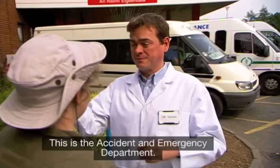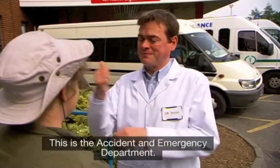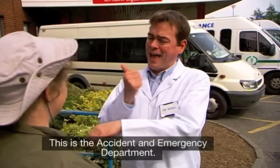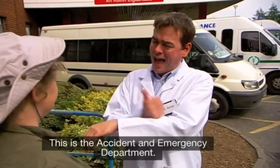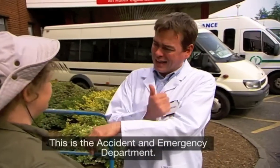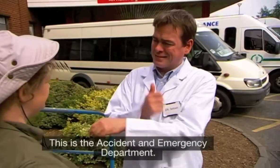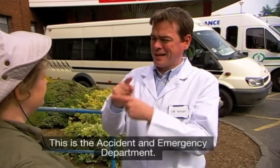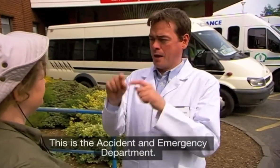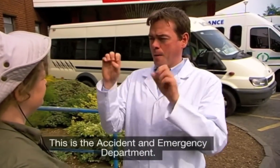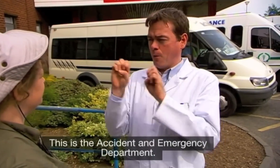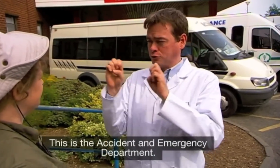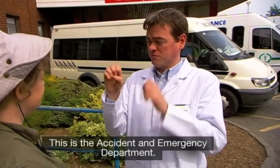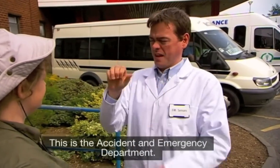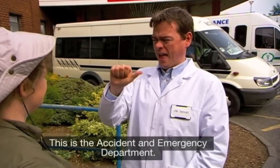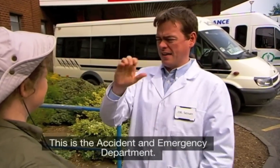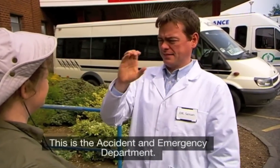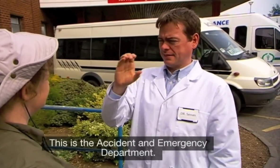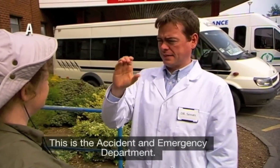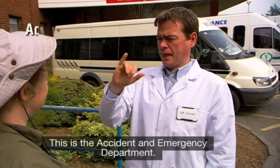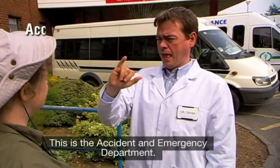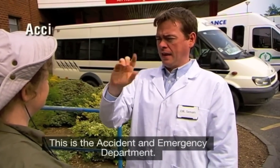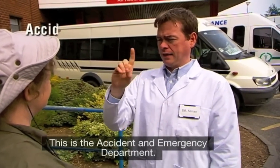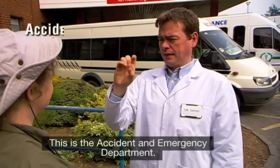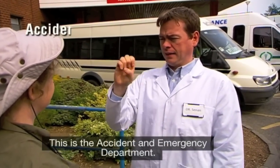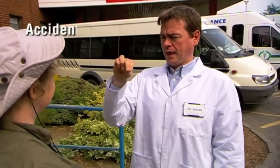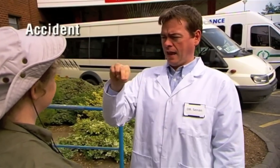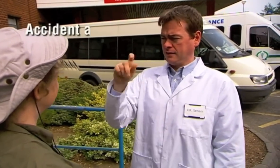This is the Accident and Emergency Department.